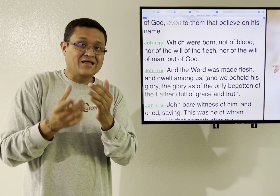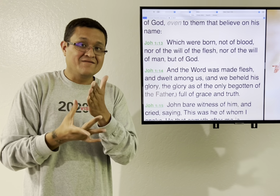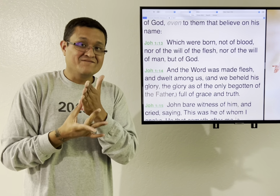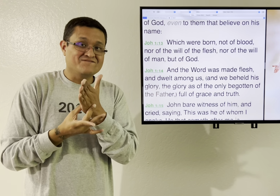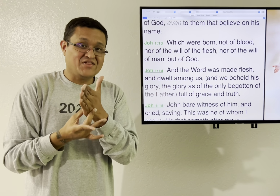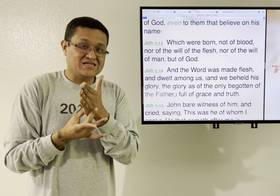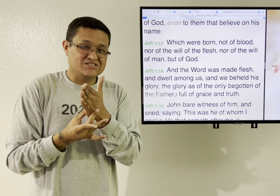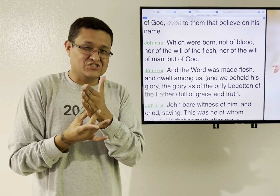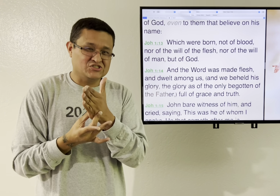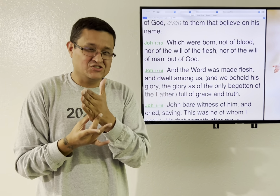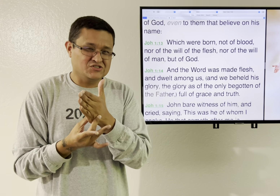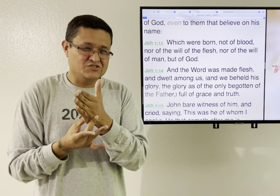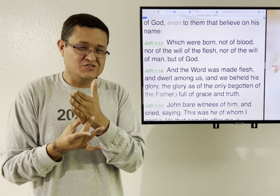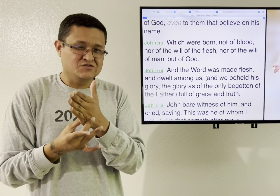was made flesh